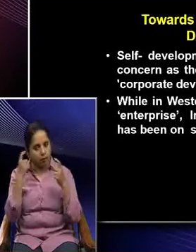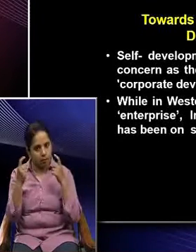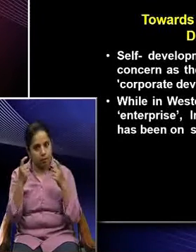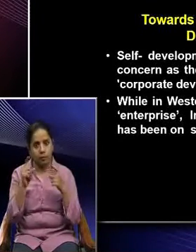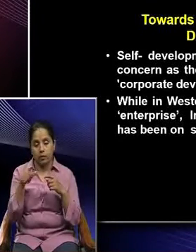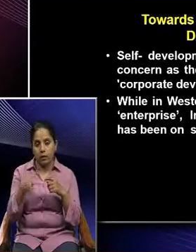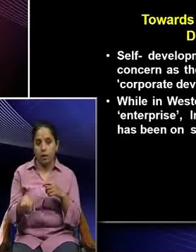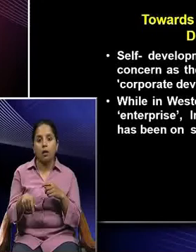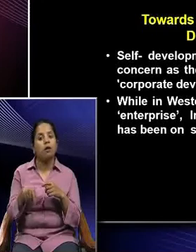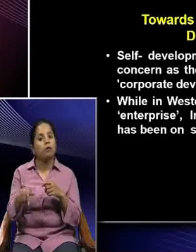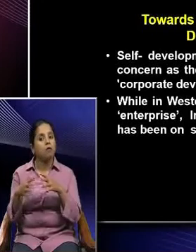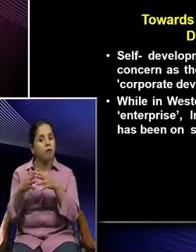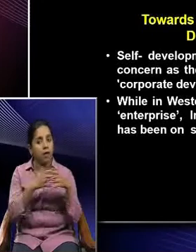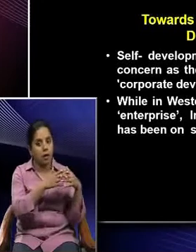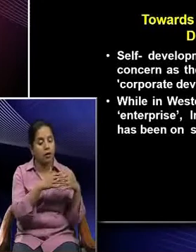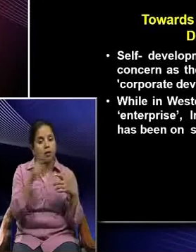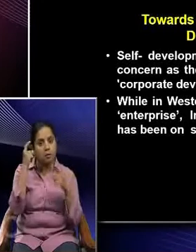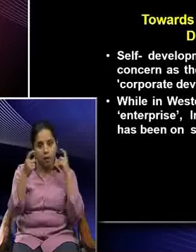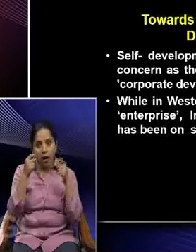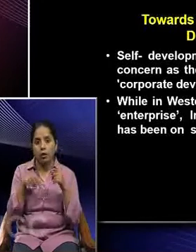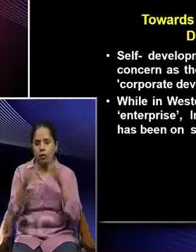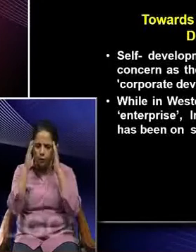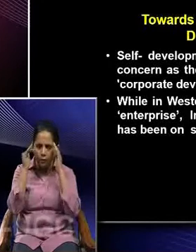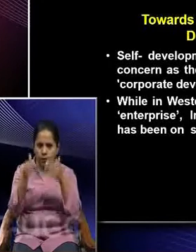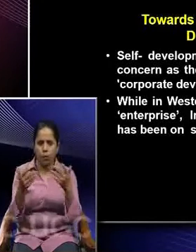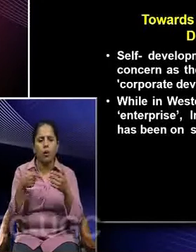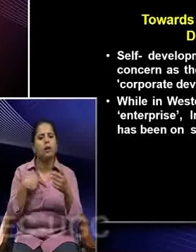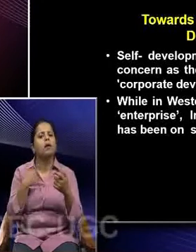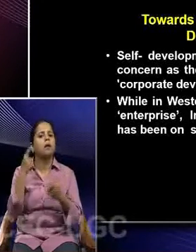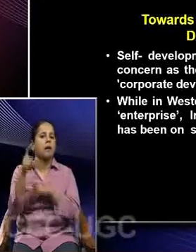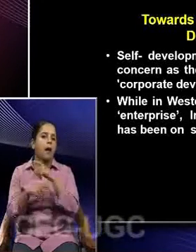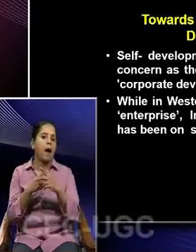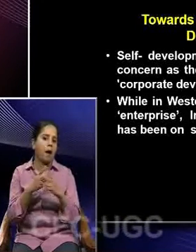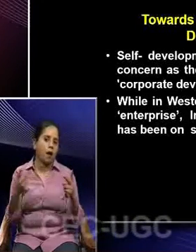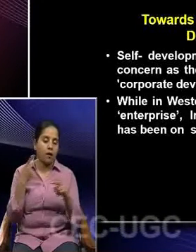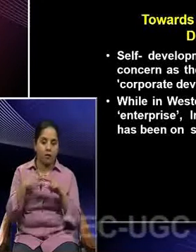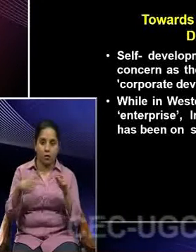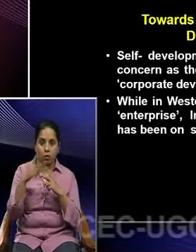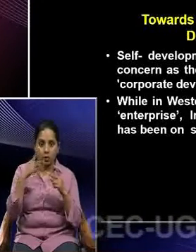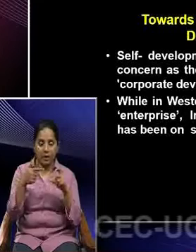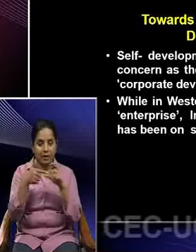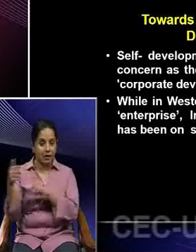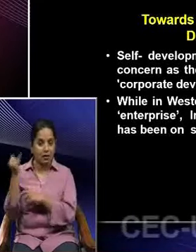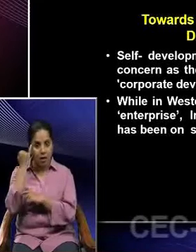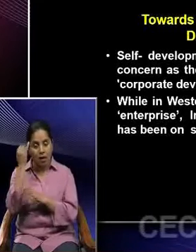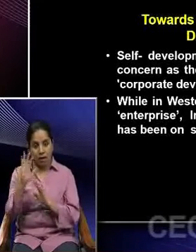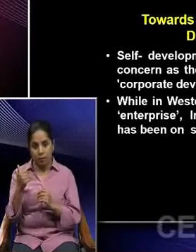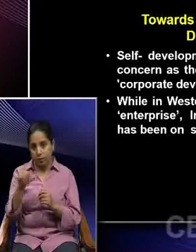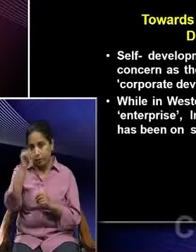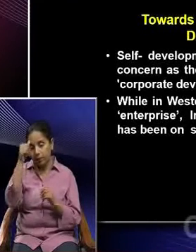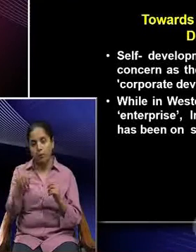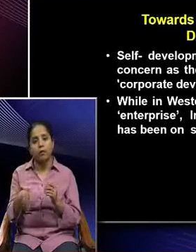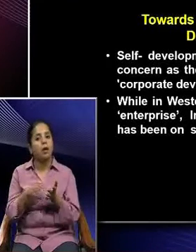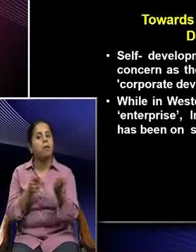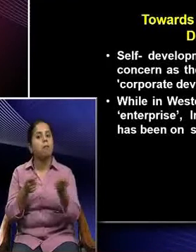While in Western management, focus is on enterprise. And if we look at the Eastern idea, in Indian management, focus